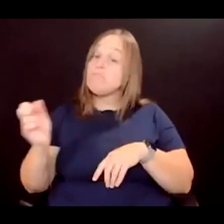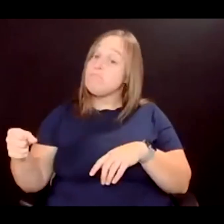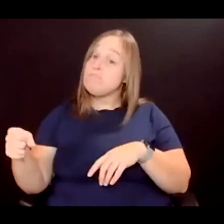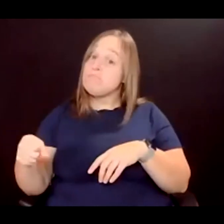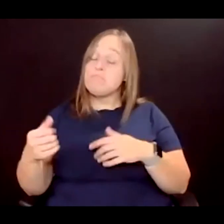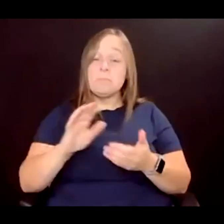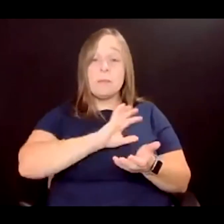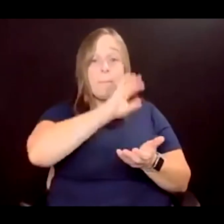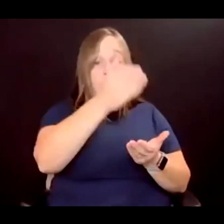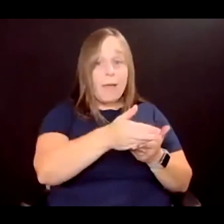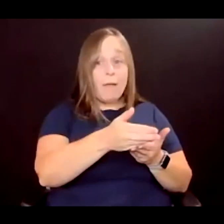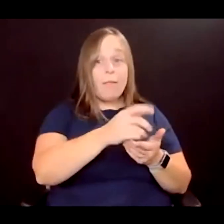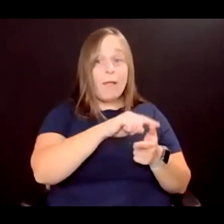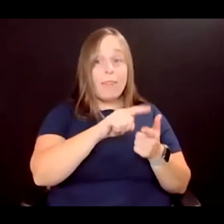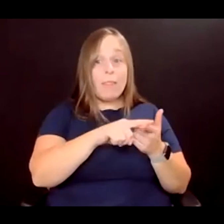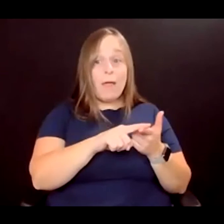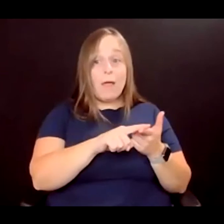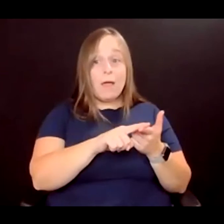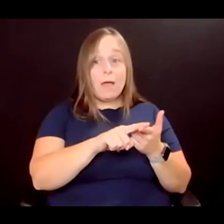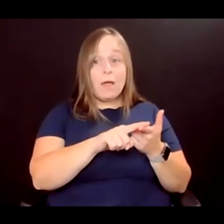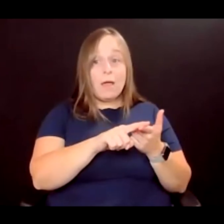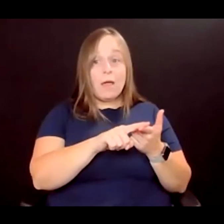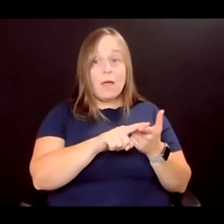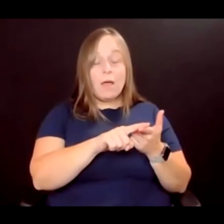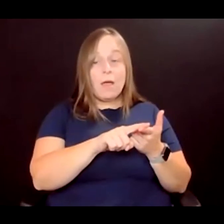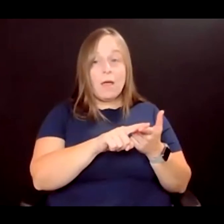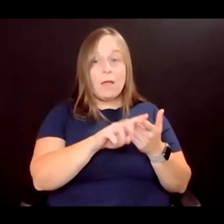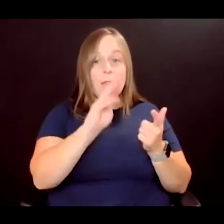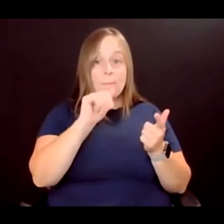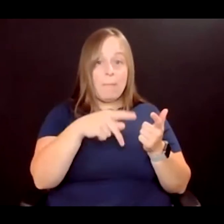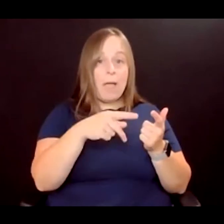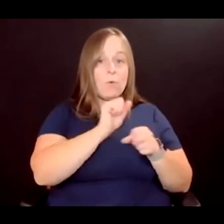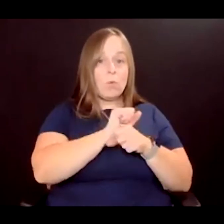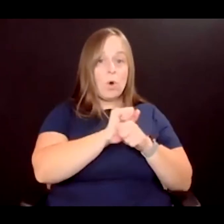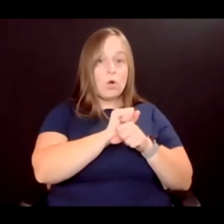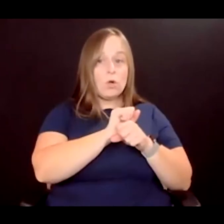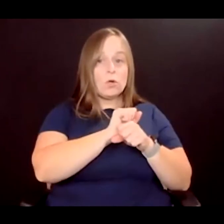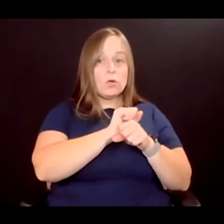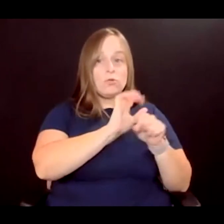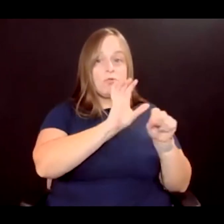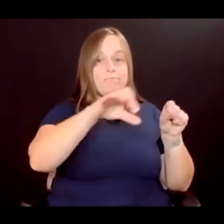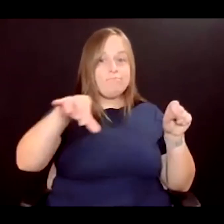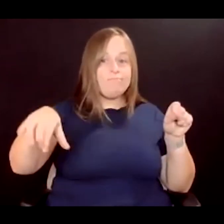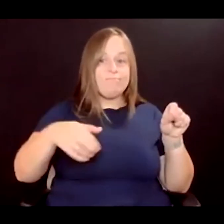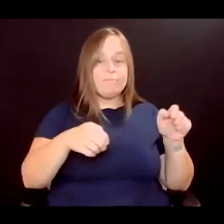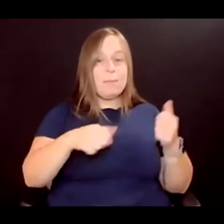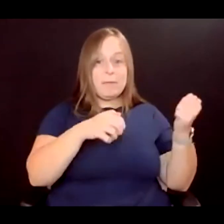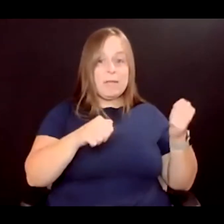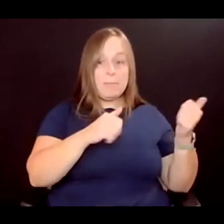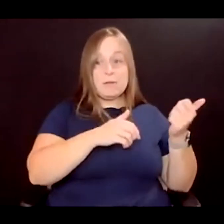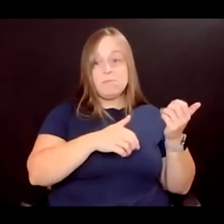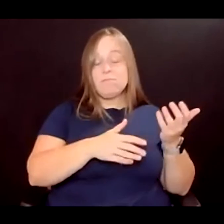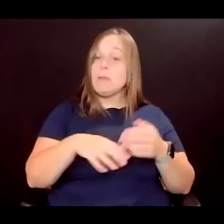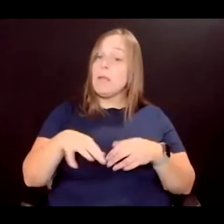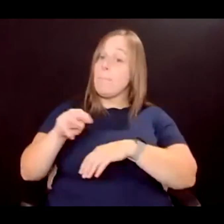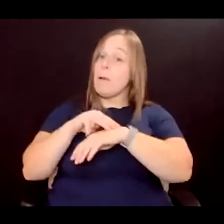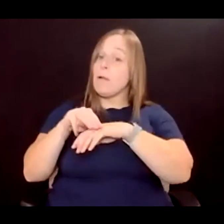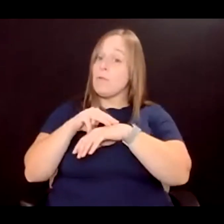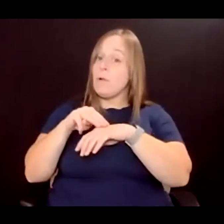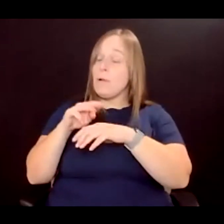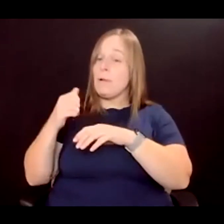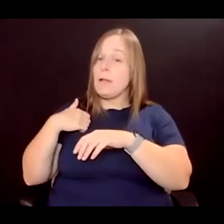bit of patience amongst the community, know that we're on it, and we will make the wrongs right